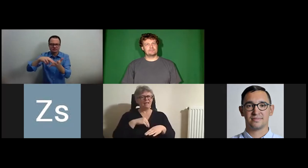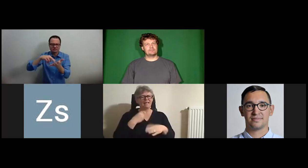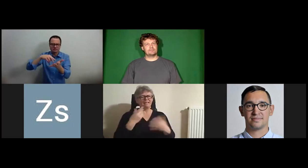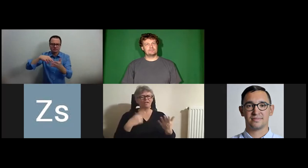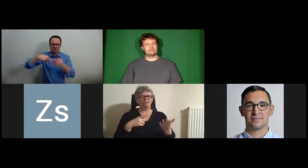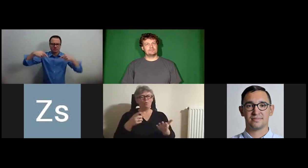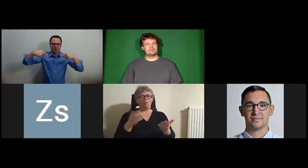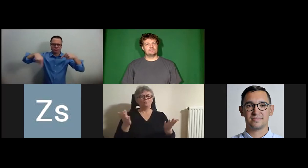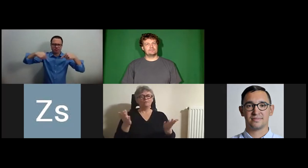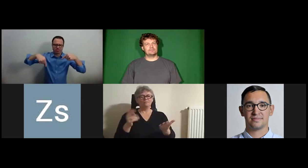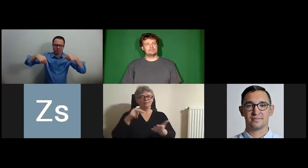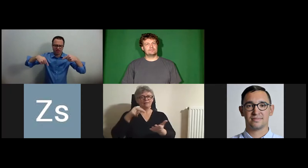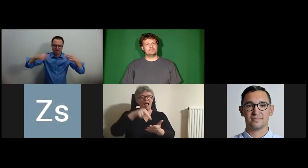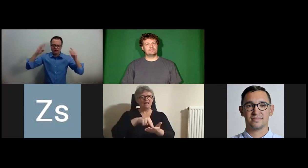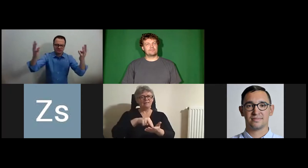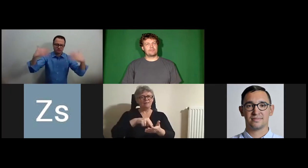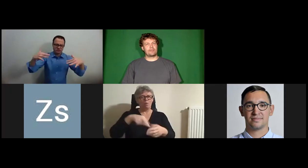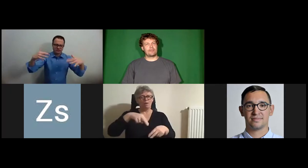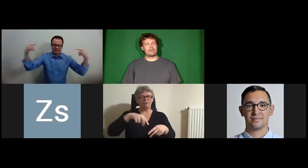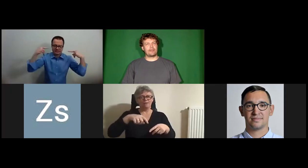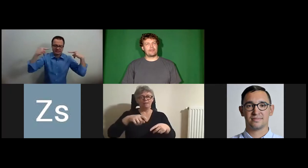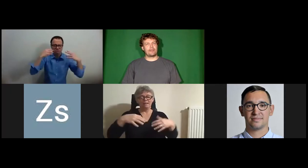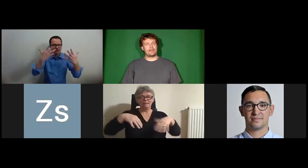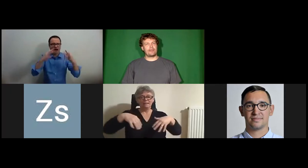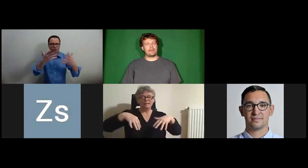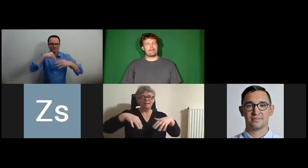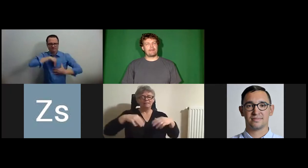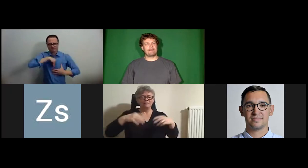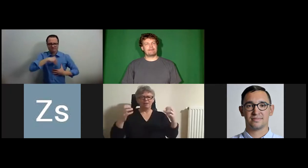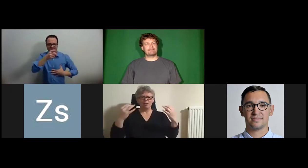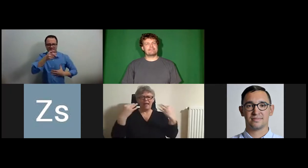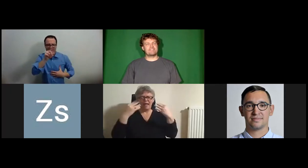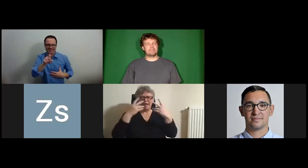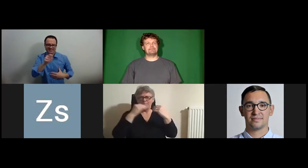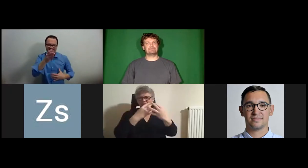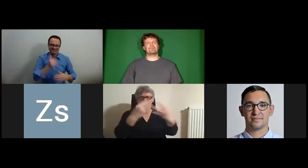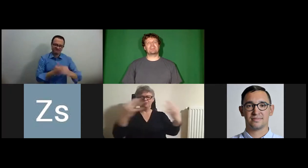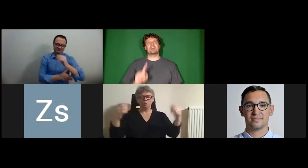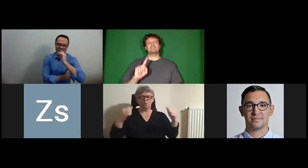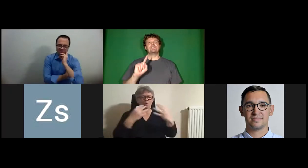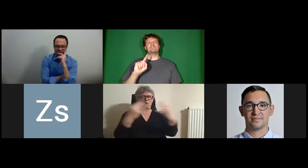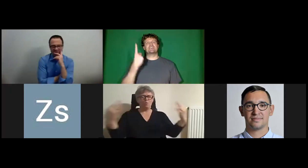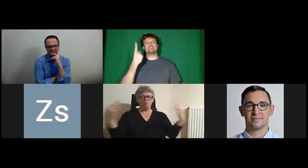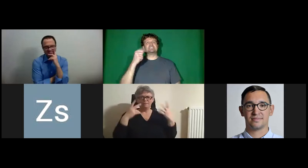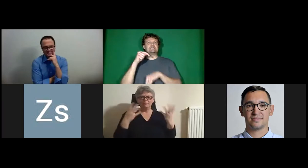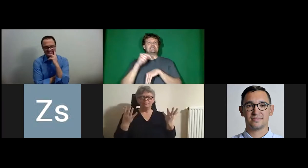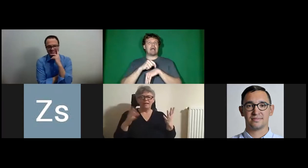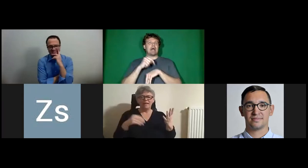When you get up on the dance floor, did you feel nervous? How do you feel inside